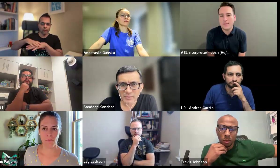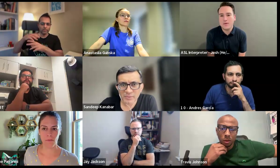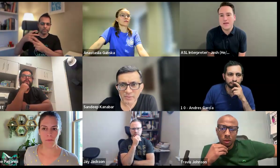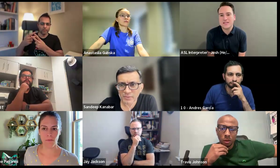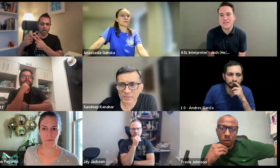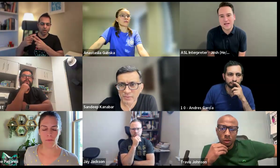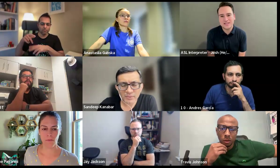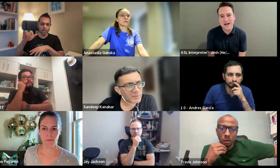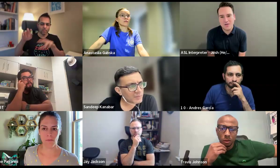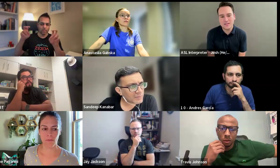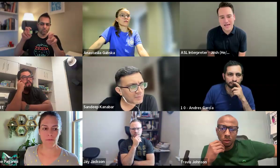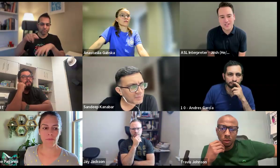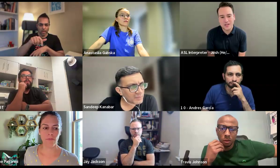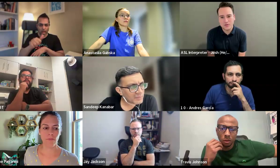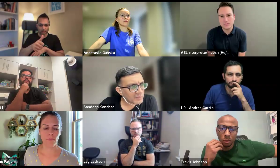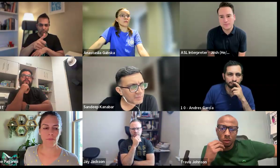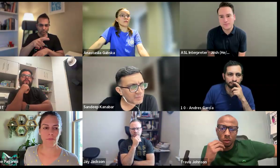Yeah, maybe we can discuss that on the Slack channel.